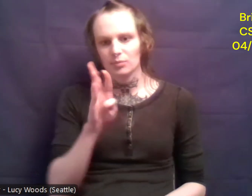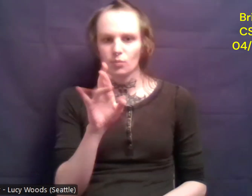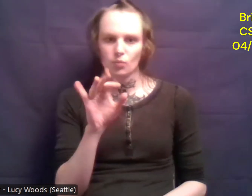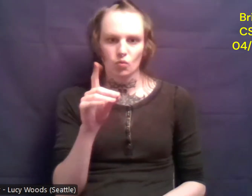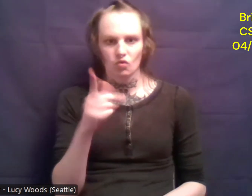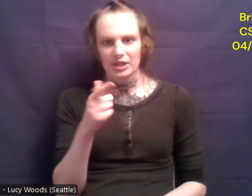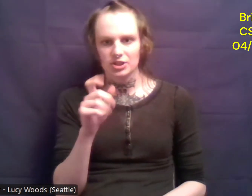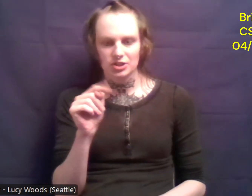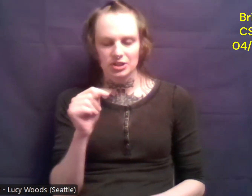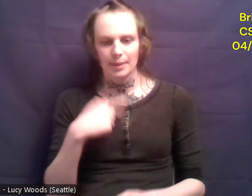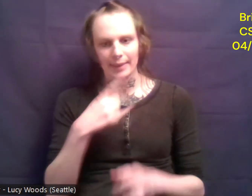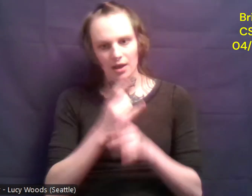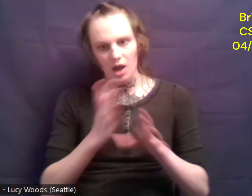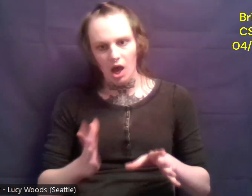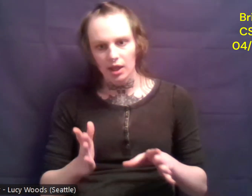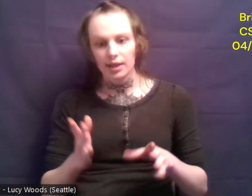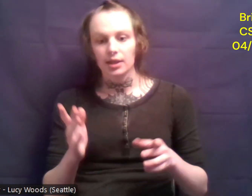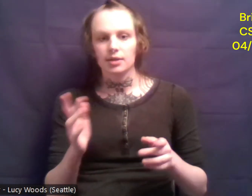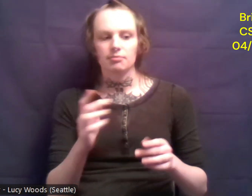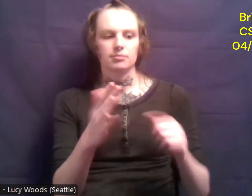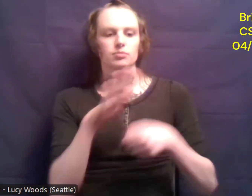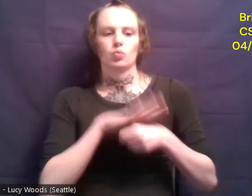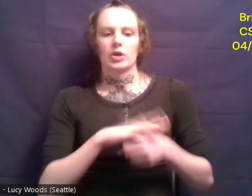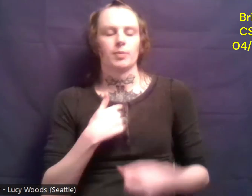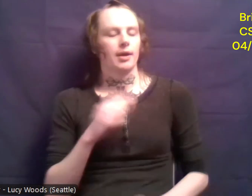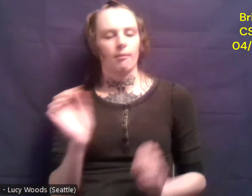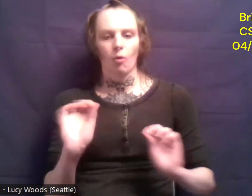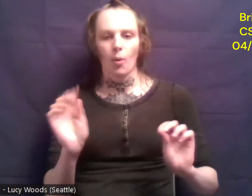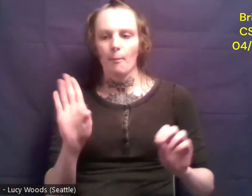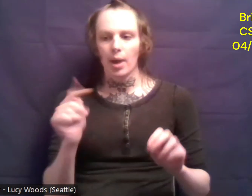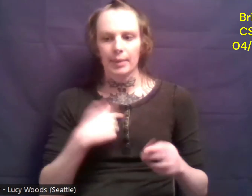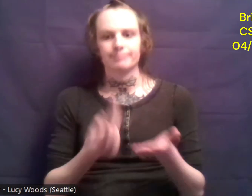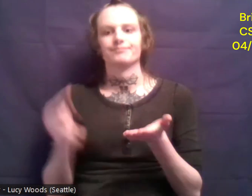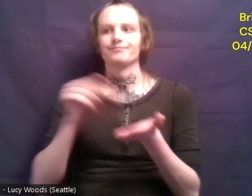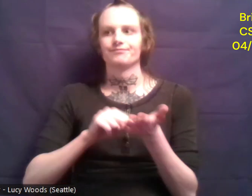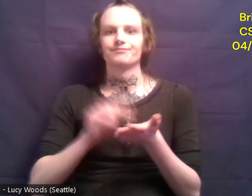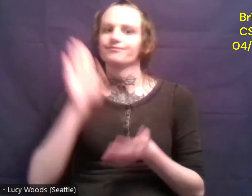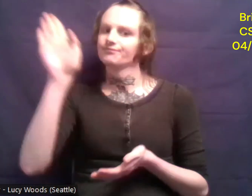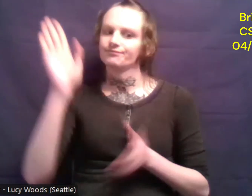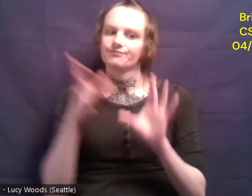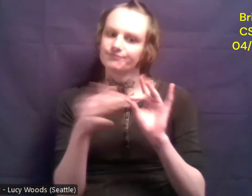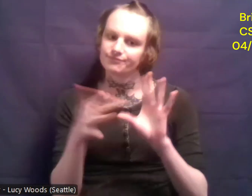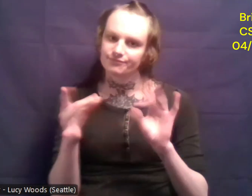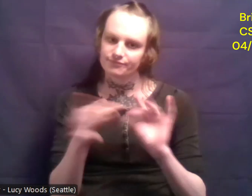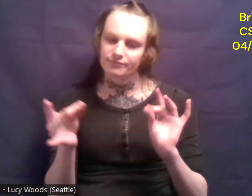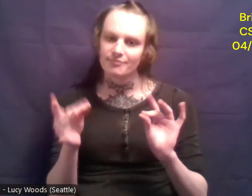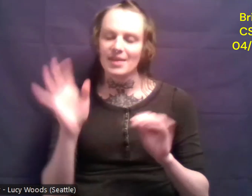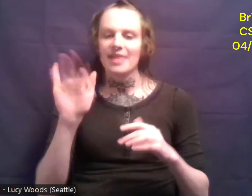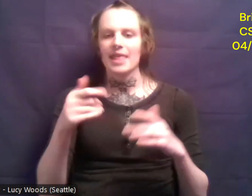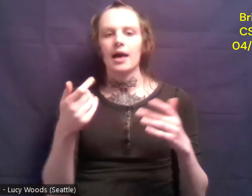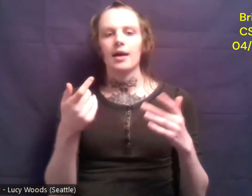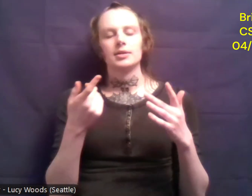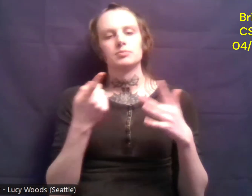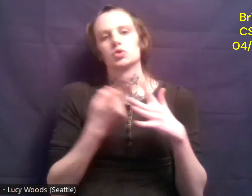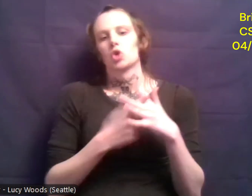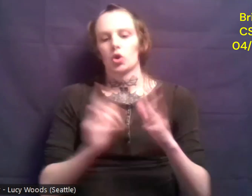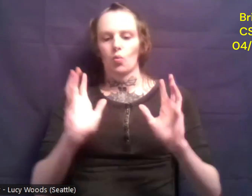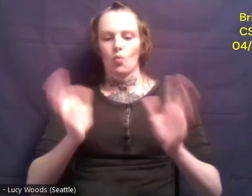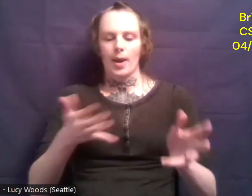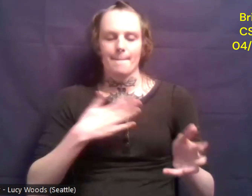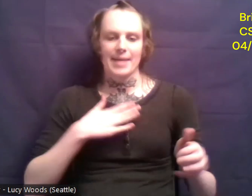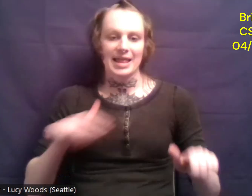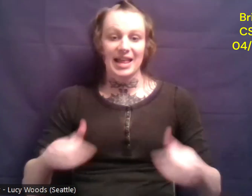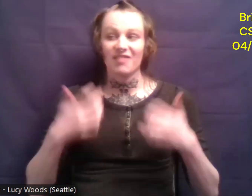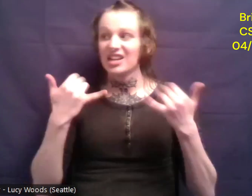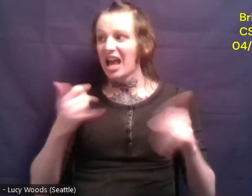Um, and like that would be the beginning of the rest of my life. And so it's been like over